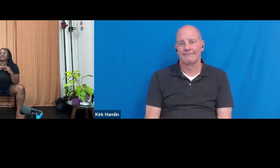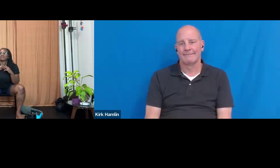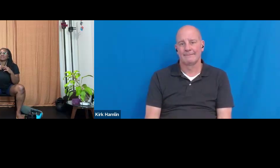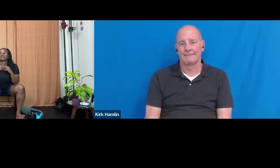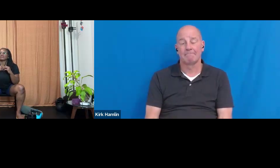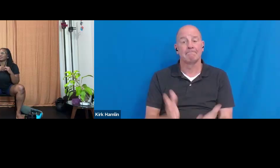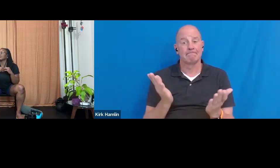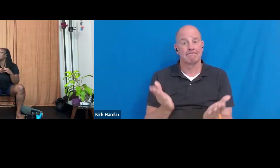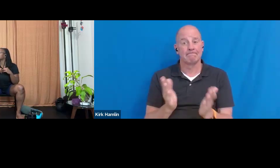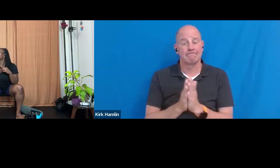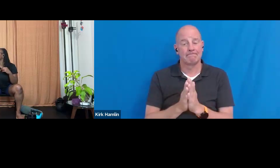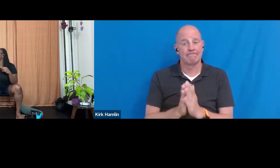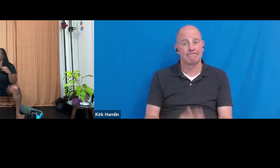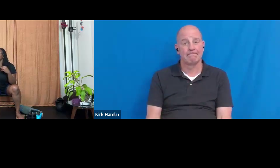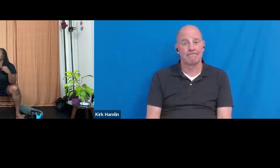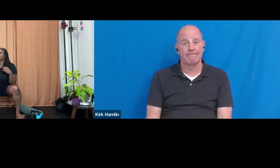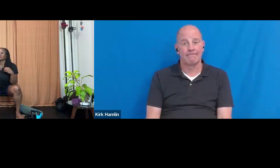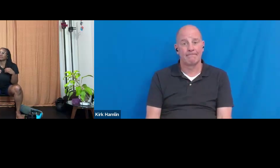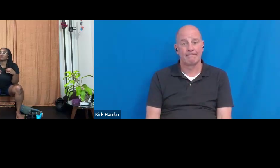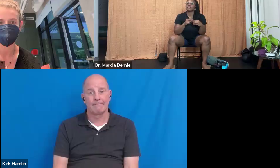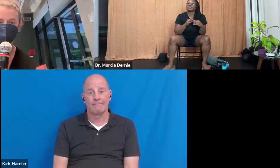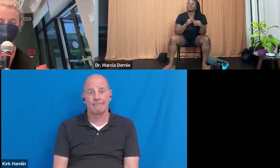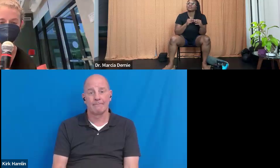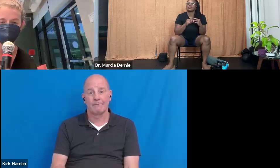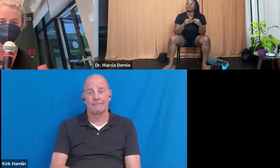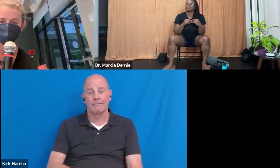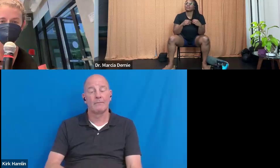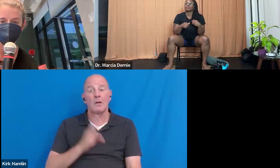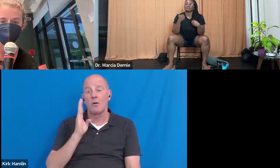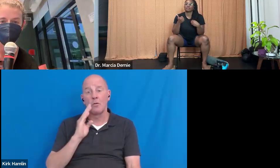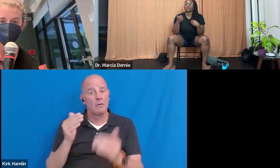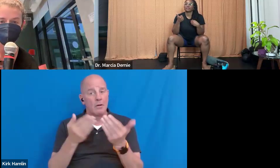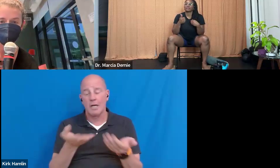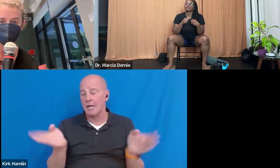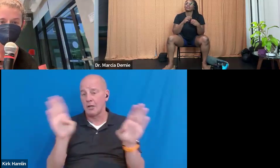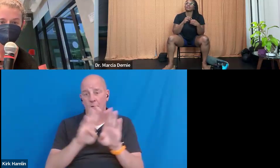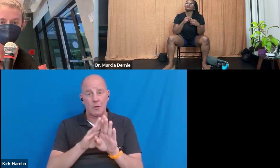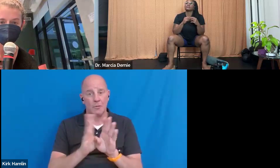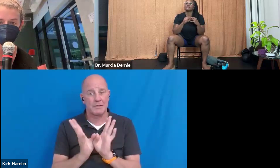Well, with that, we can go ahead and close it up.